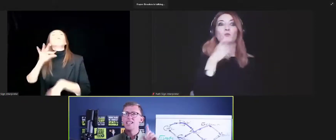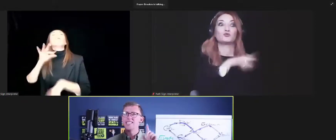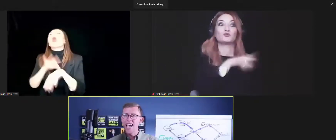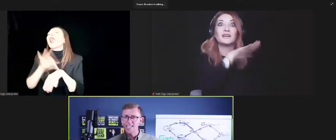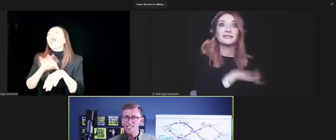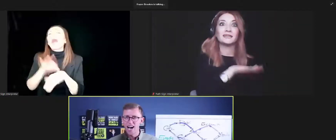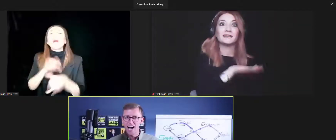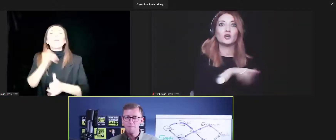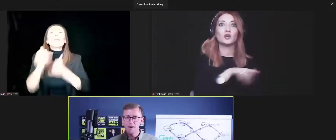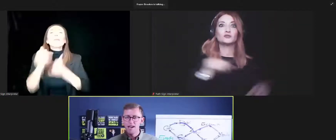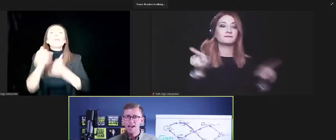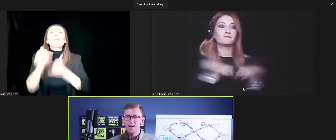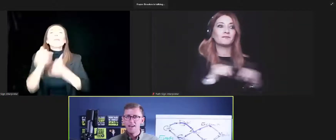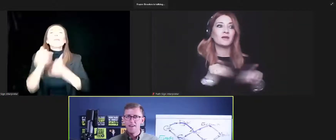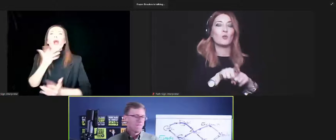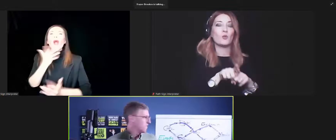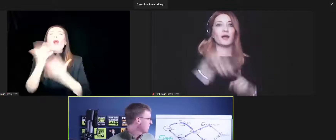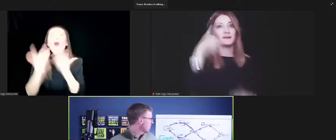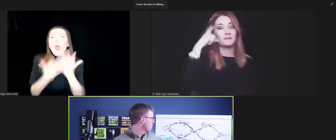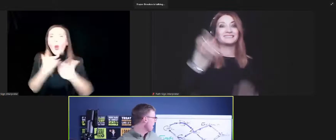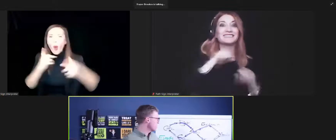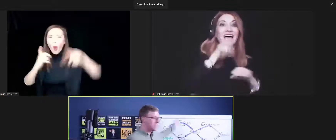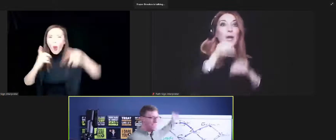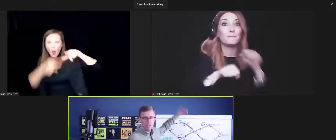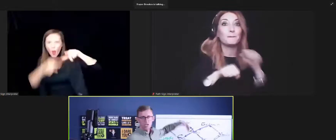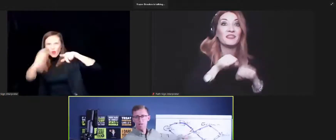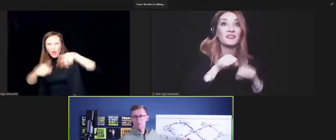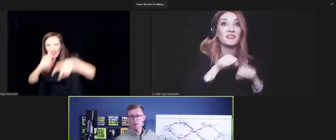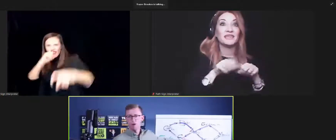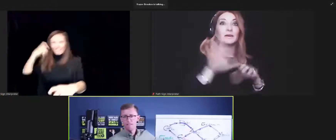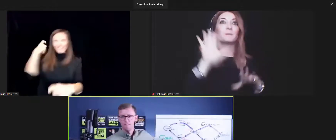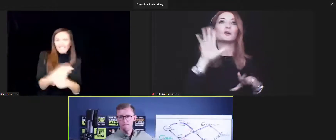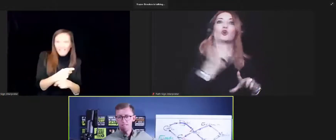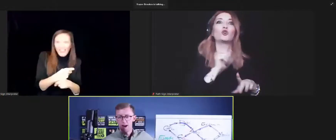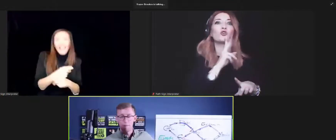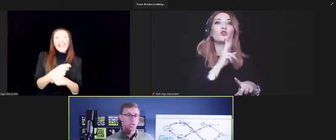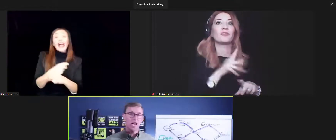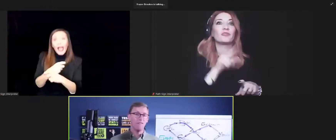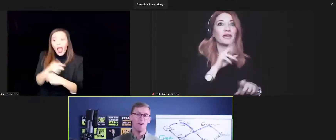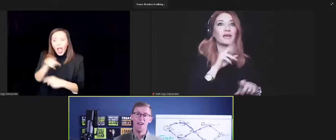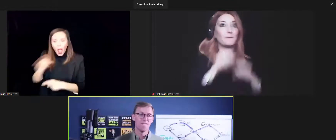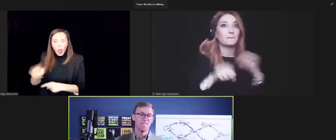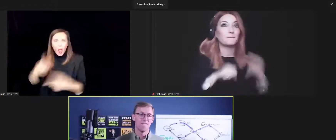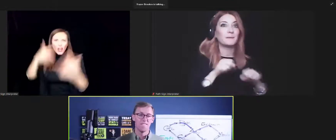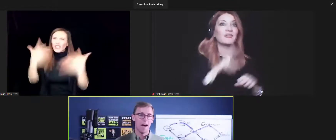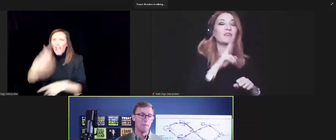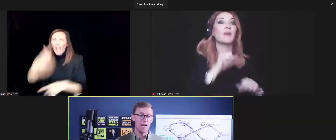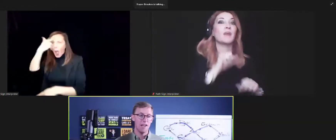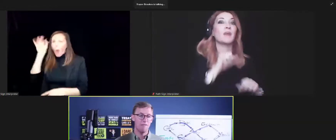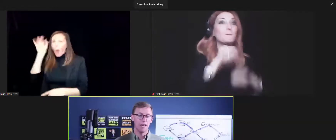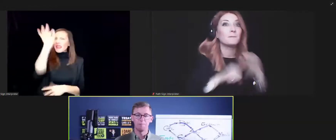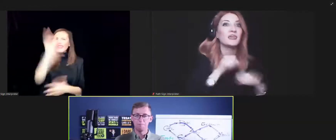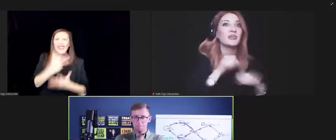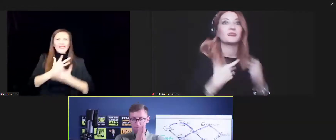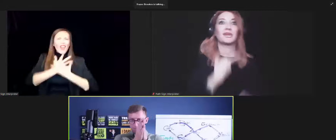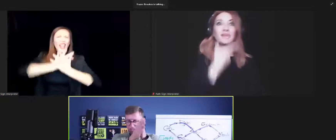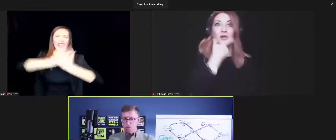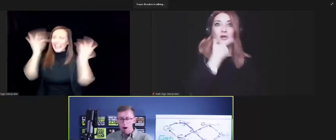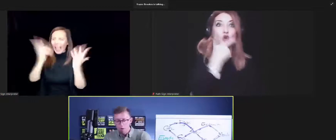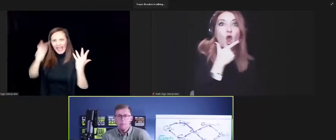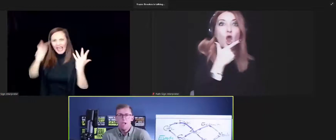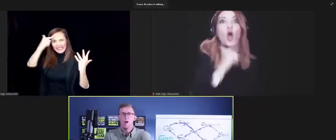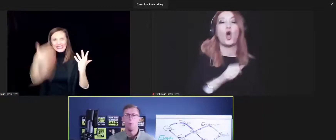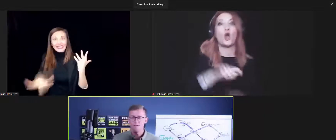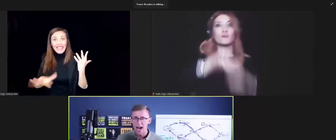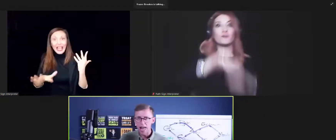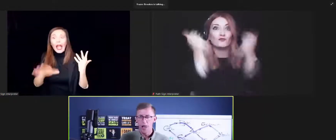is takes time by doing the exercise before. I'm excited for you. I'm excited for you.